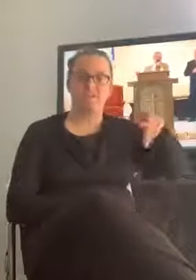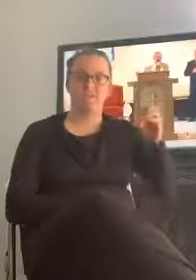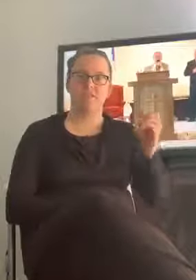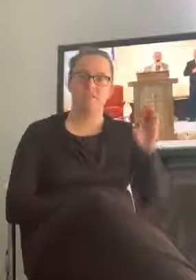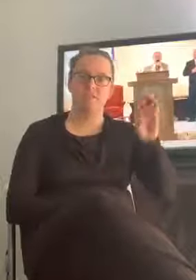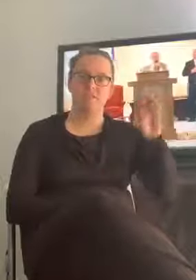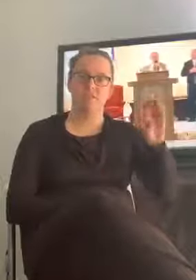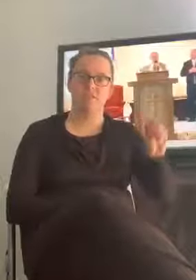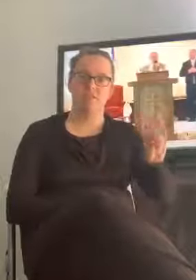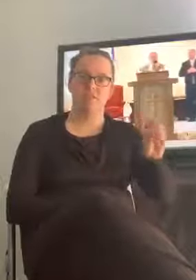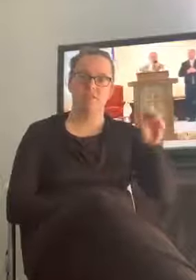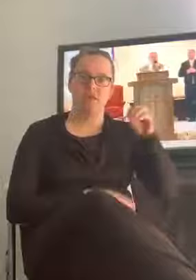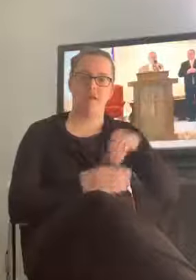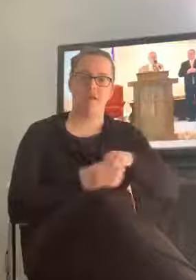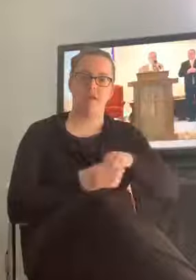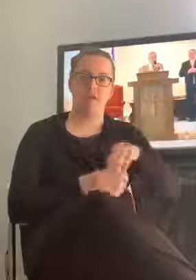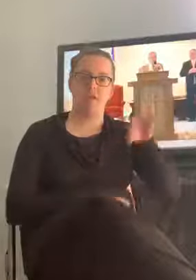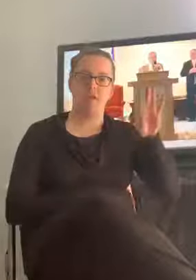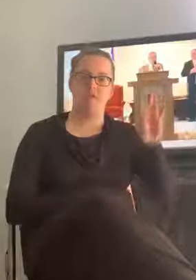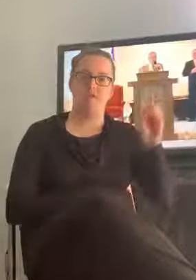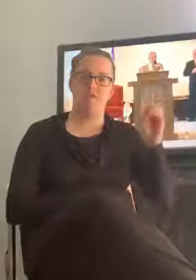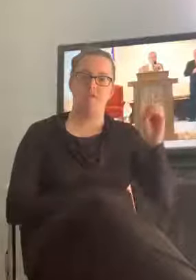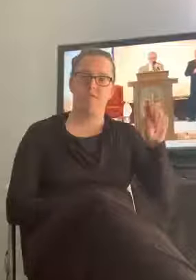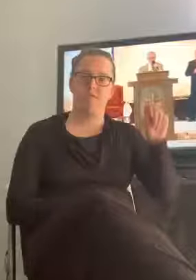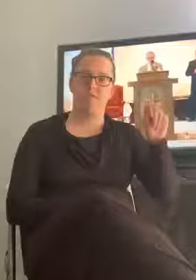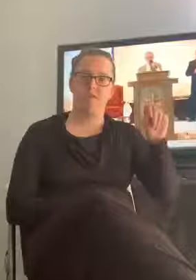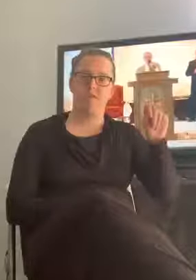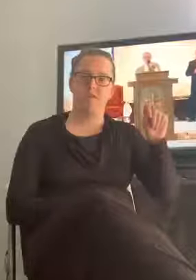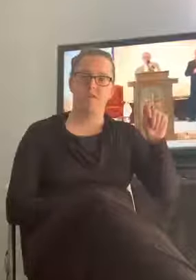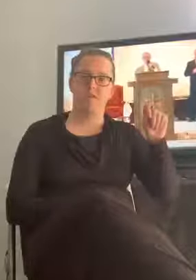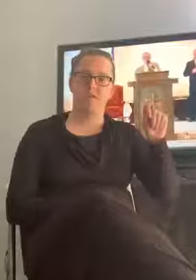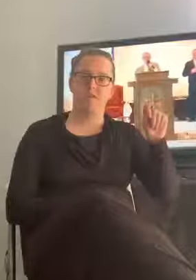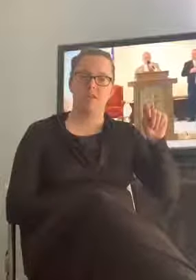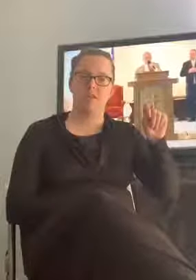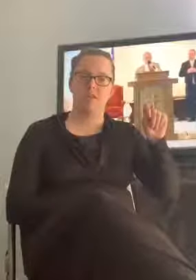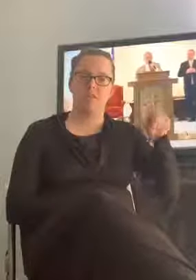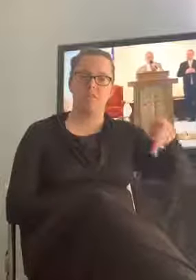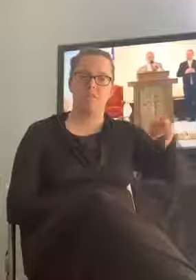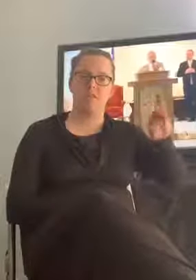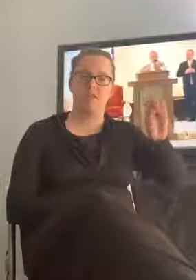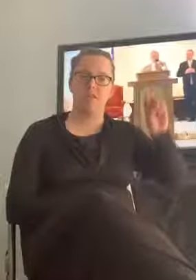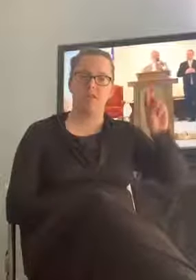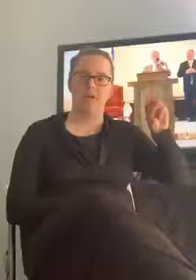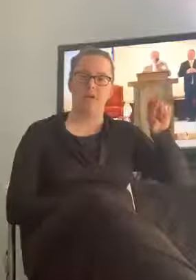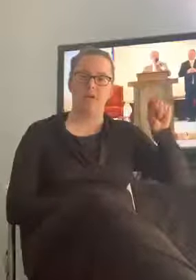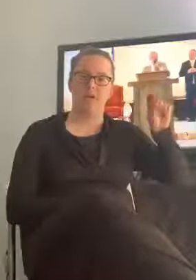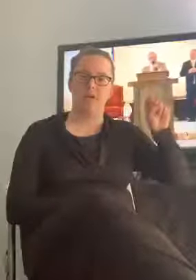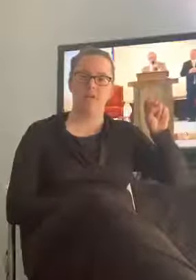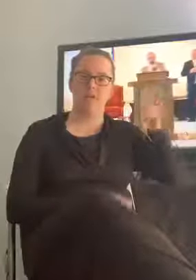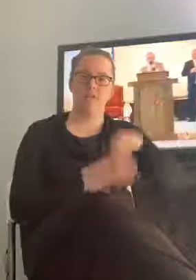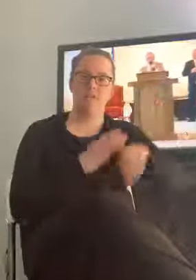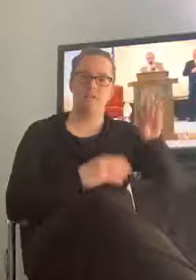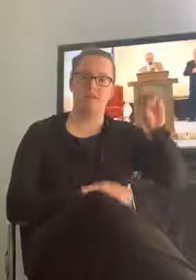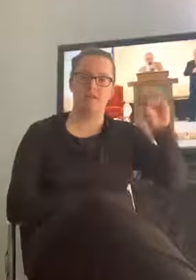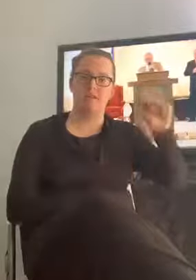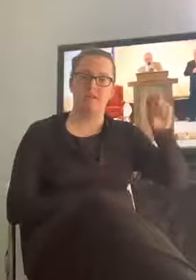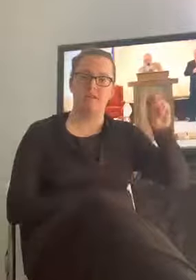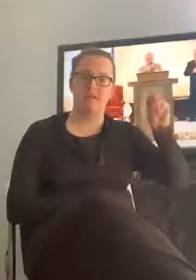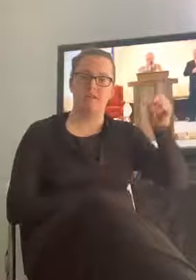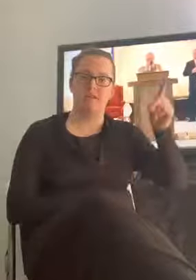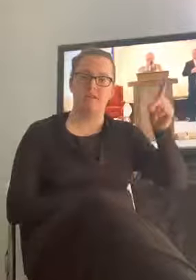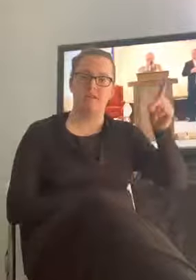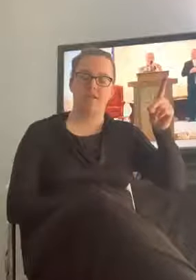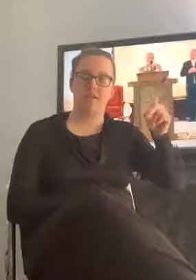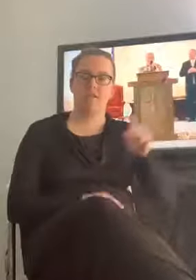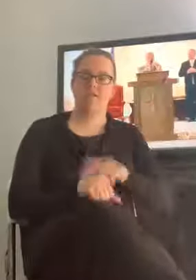alone. Right. He was not alone. Right. The Lord is carrying him. There's times we feel alone.